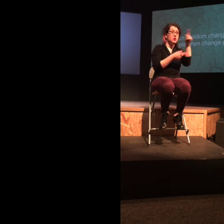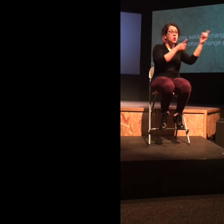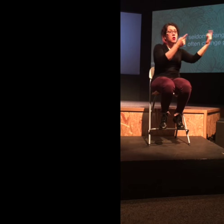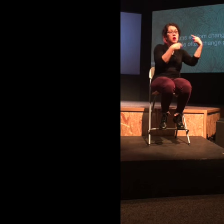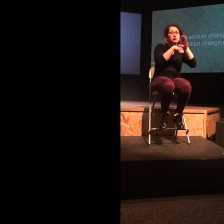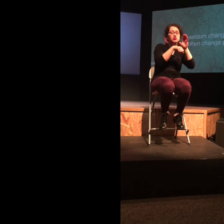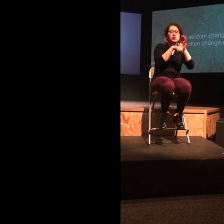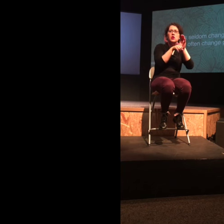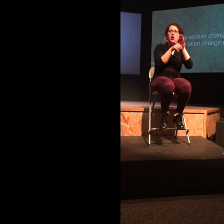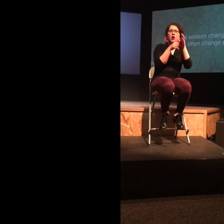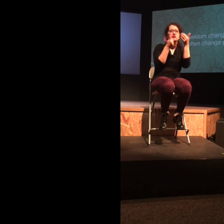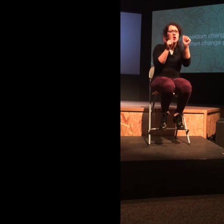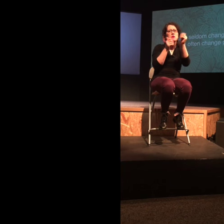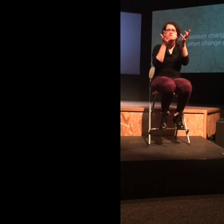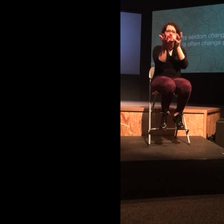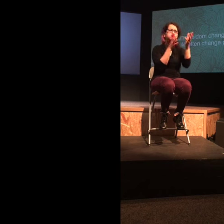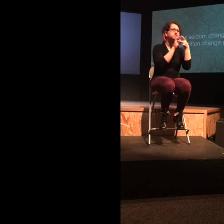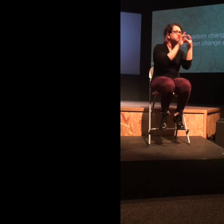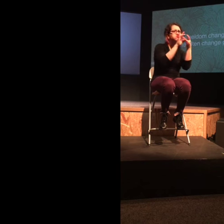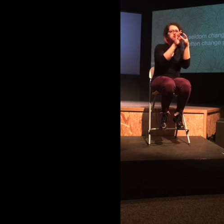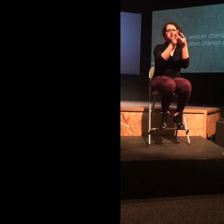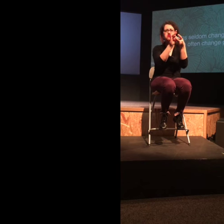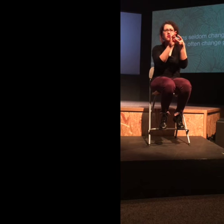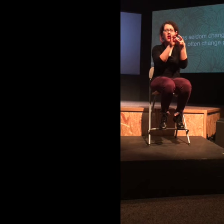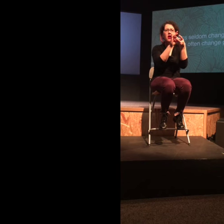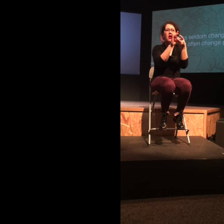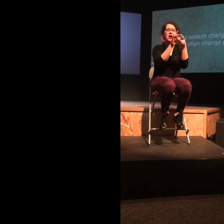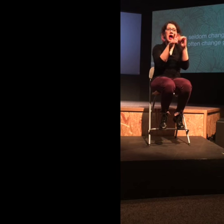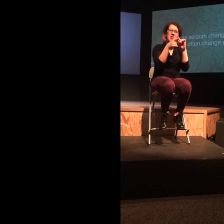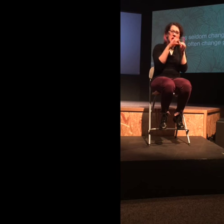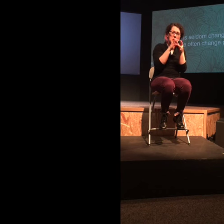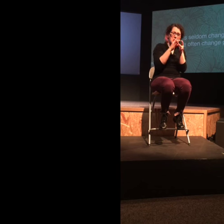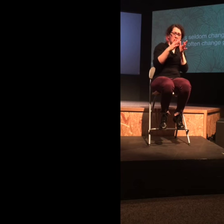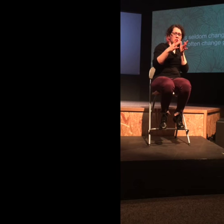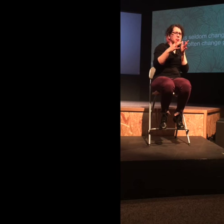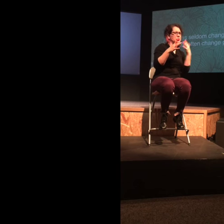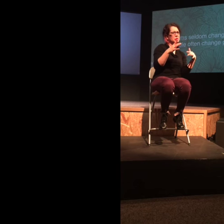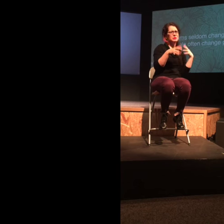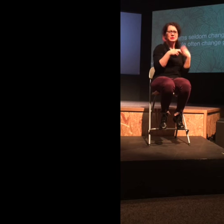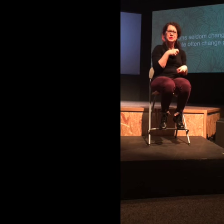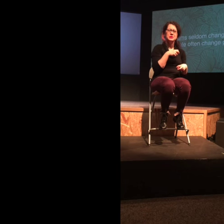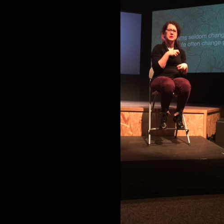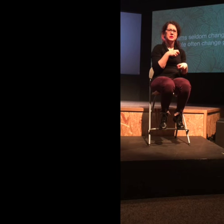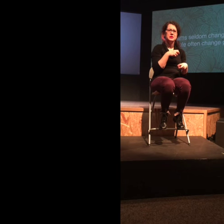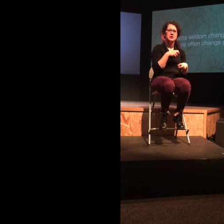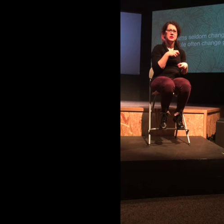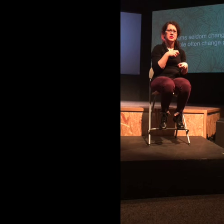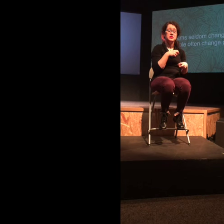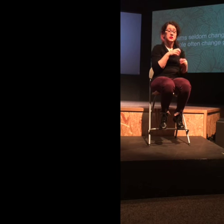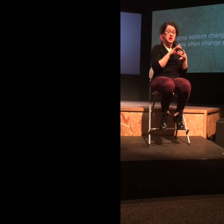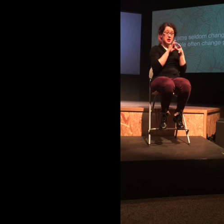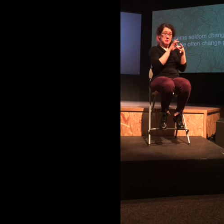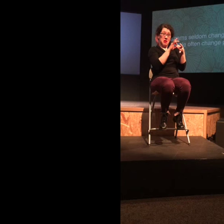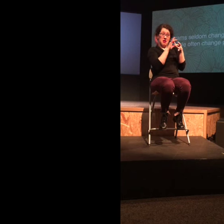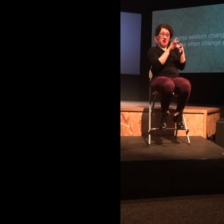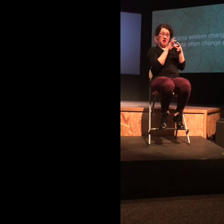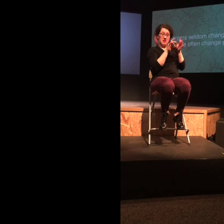that deep relationship. But sometimes, here's what makes it very difficult, is that relationships